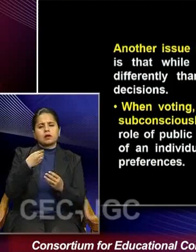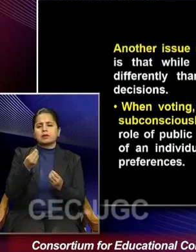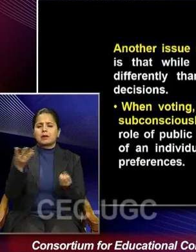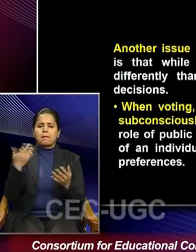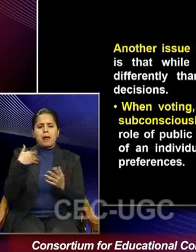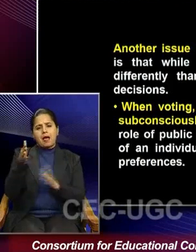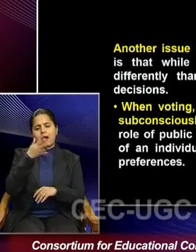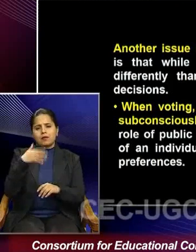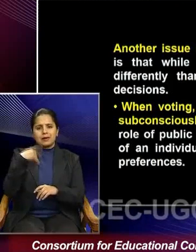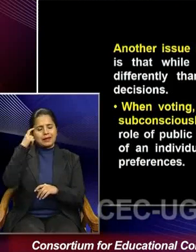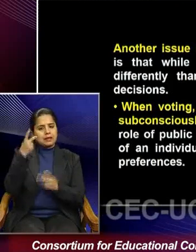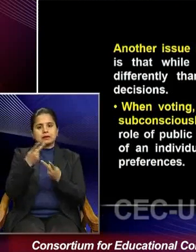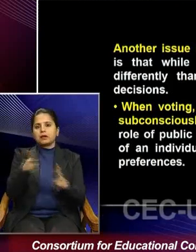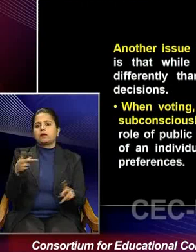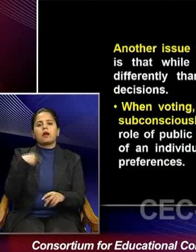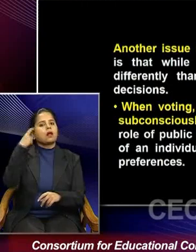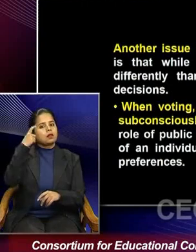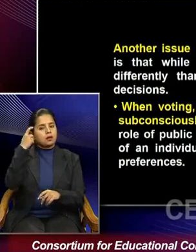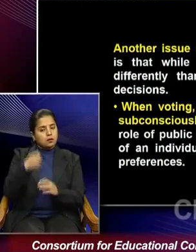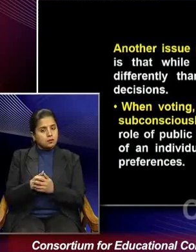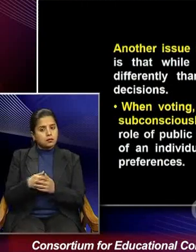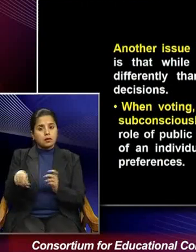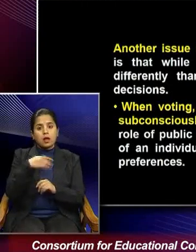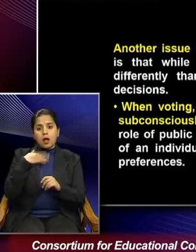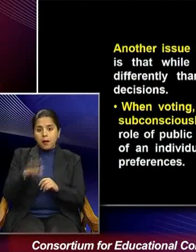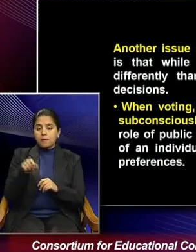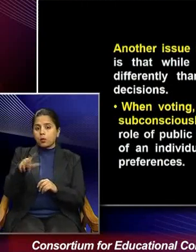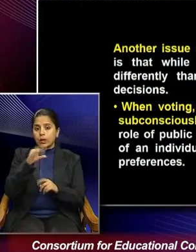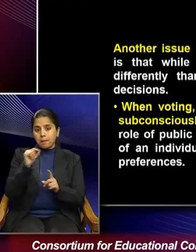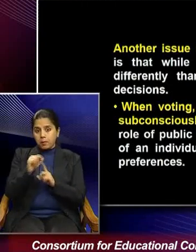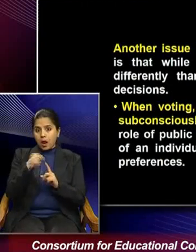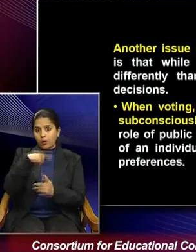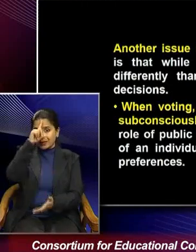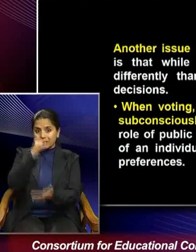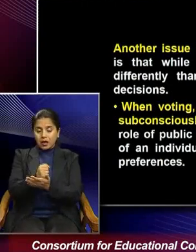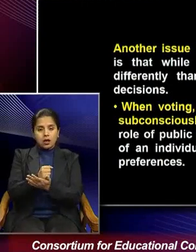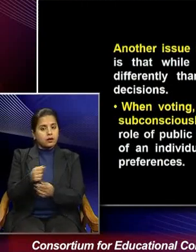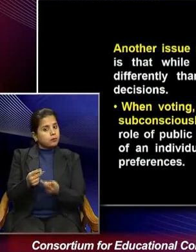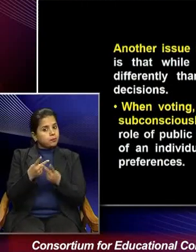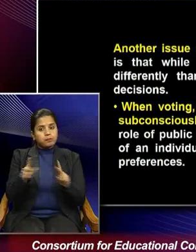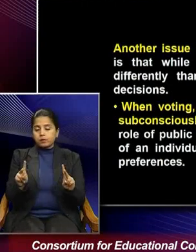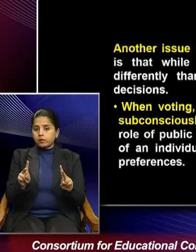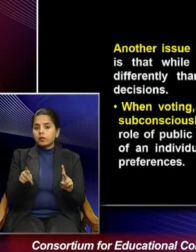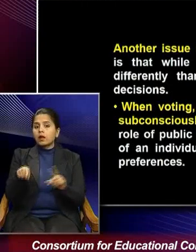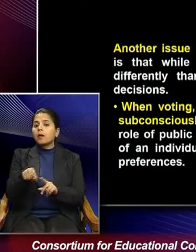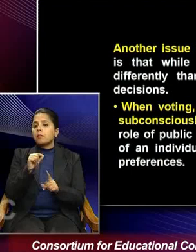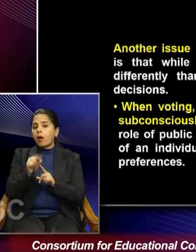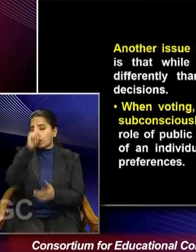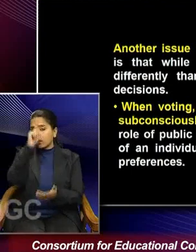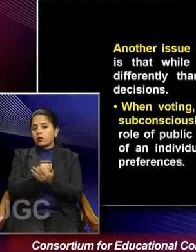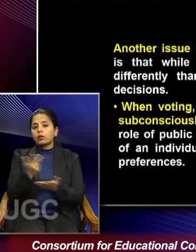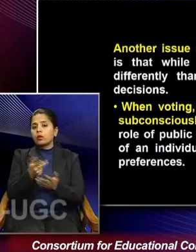think differently than when we are making a private decision. Private decisions are made under the